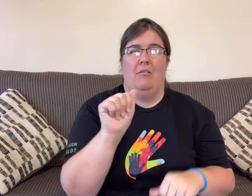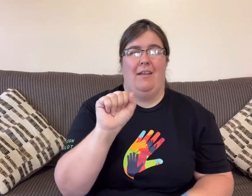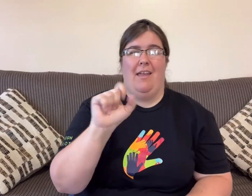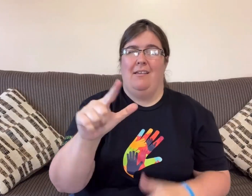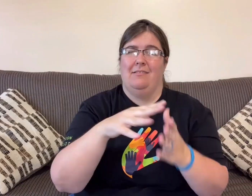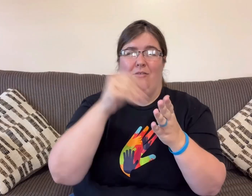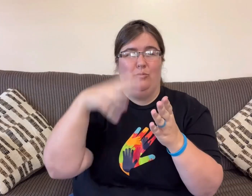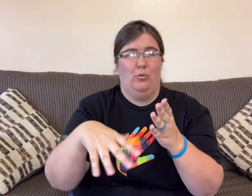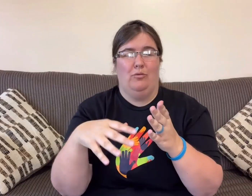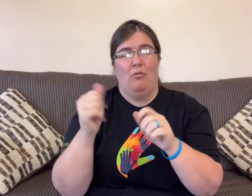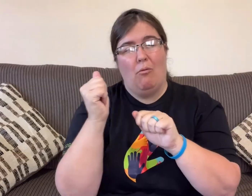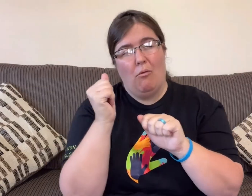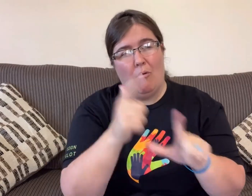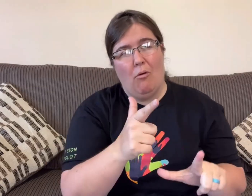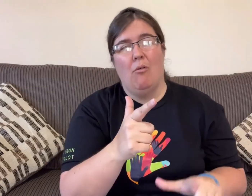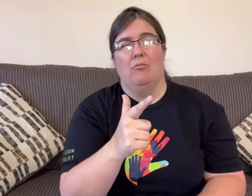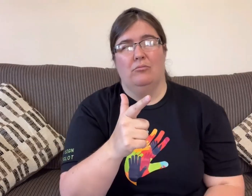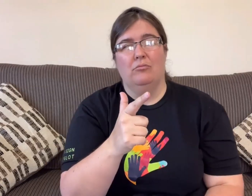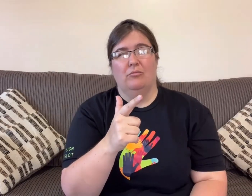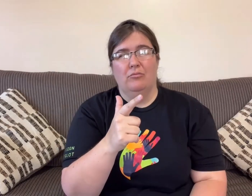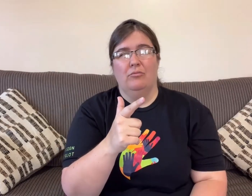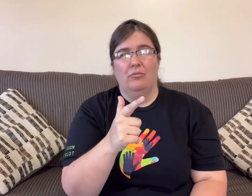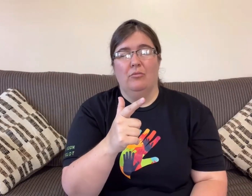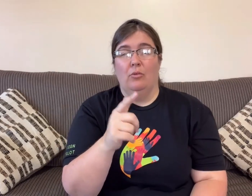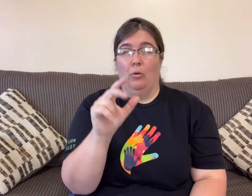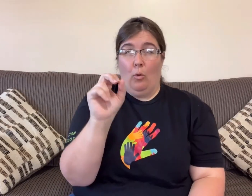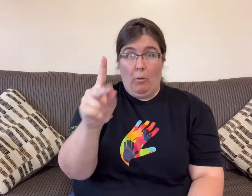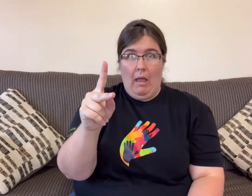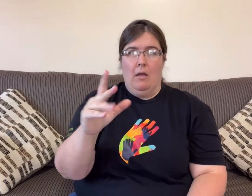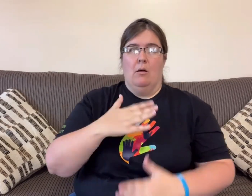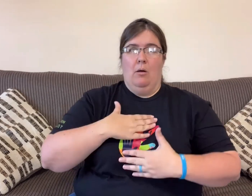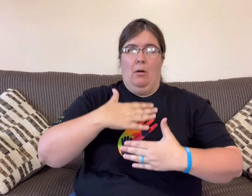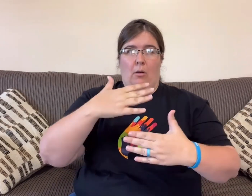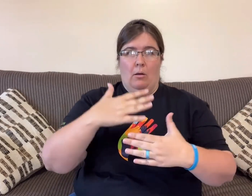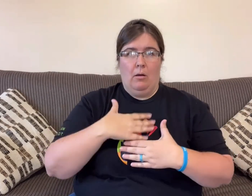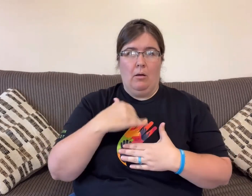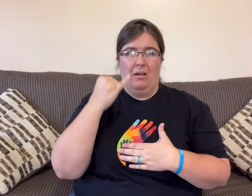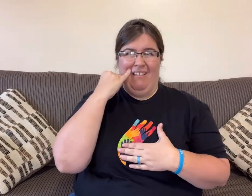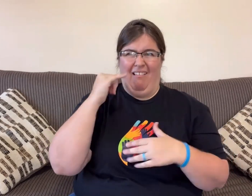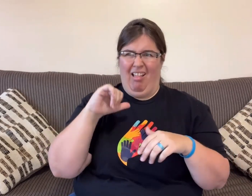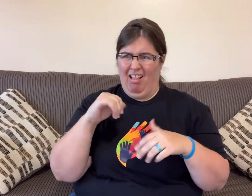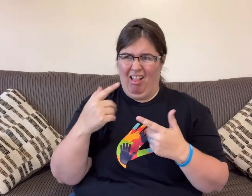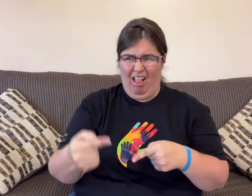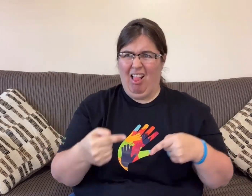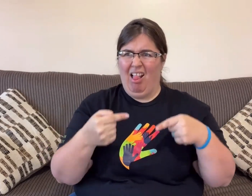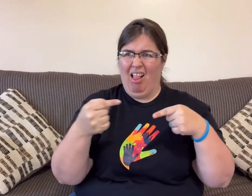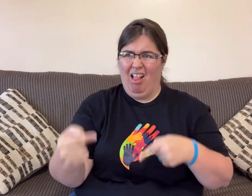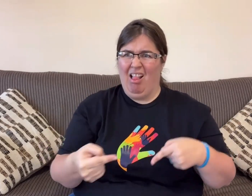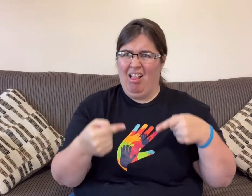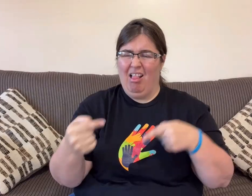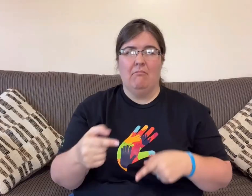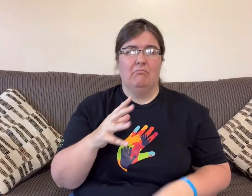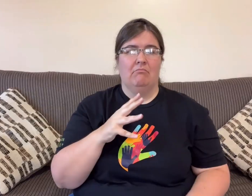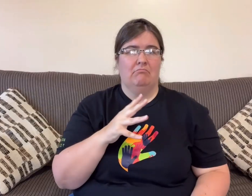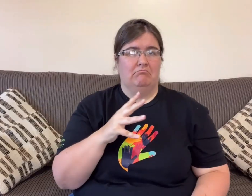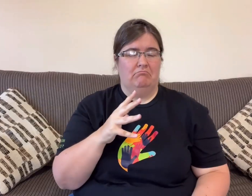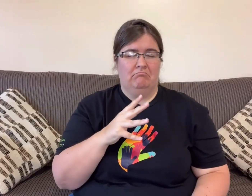ASL students. All of them. So take a deep breath, because if you're struggling with this, that's totally